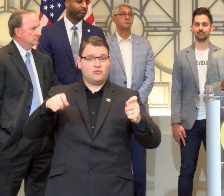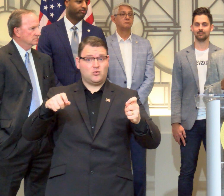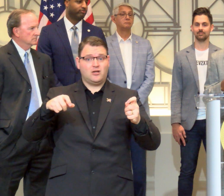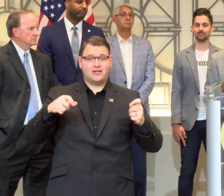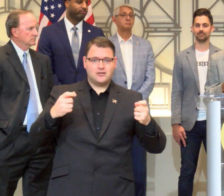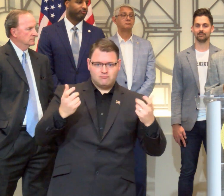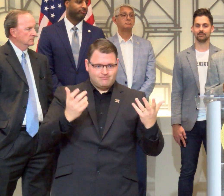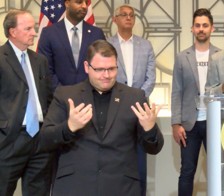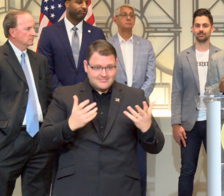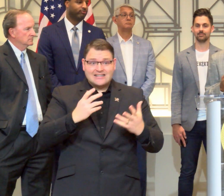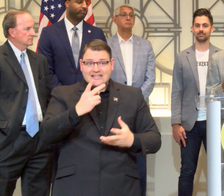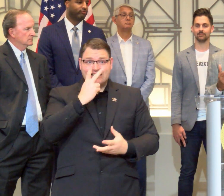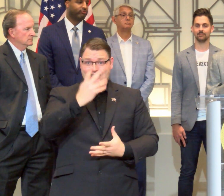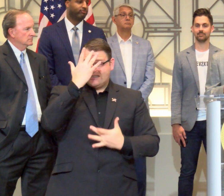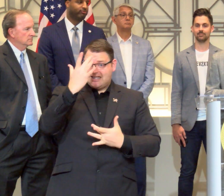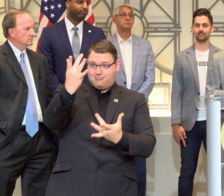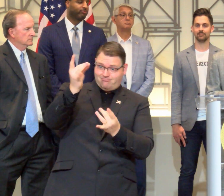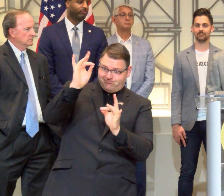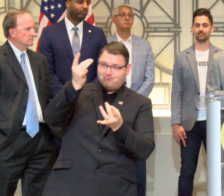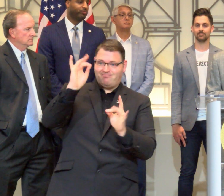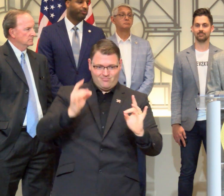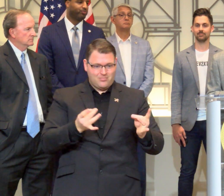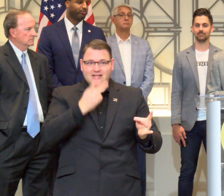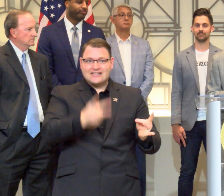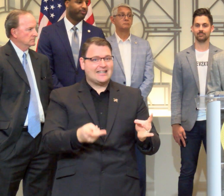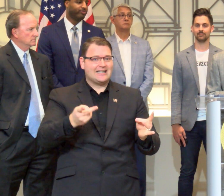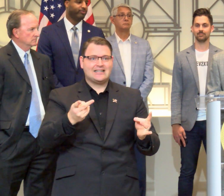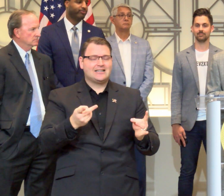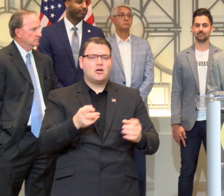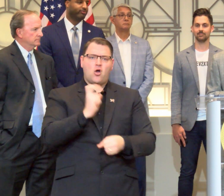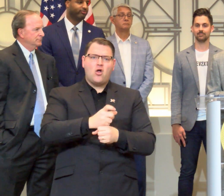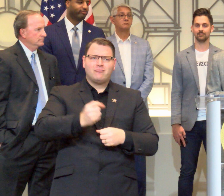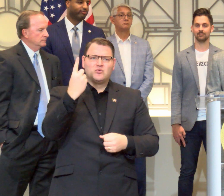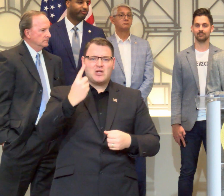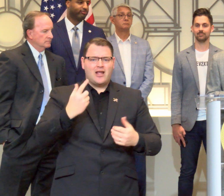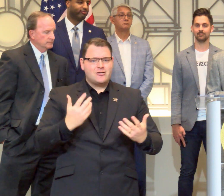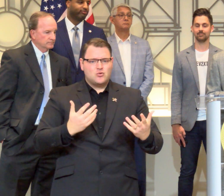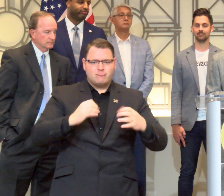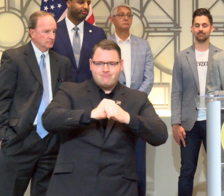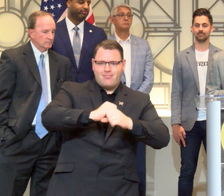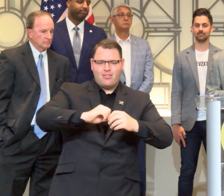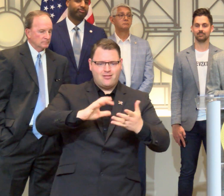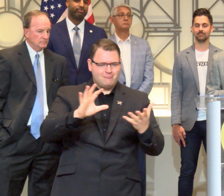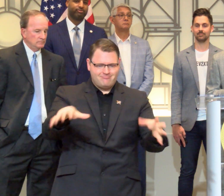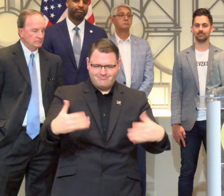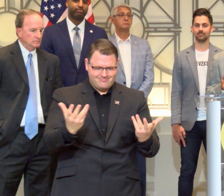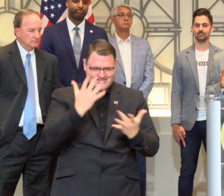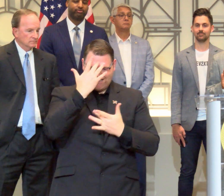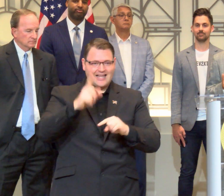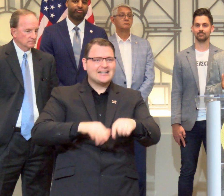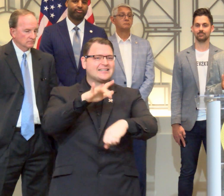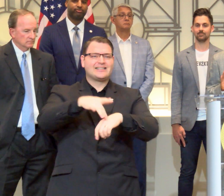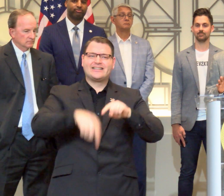it's kind of hard to kind of get your arms around something that you cannot see. But what we do know is that when we work together,